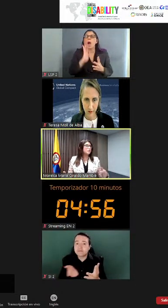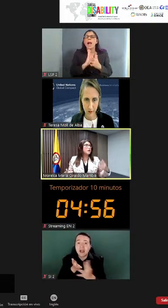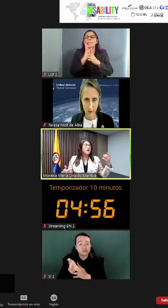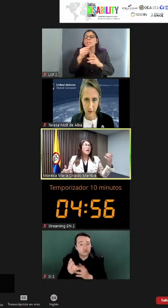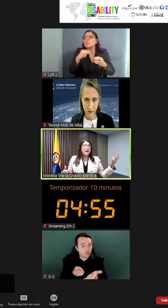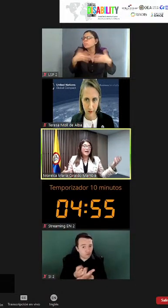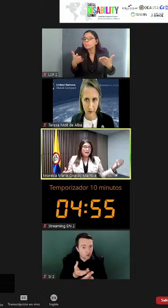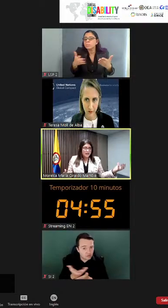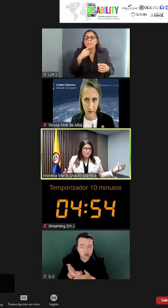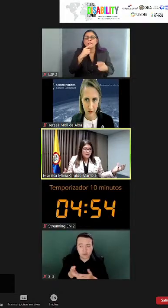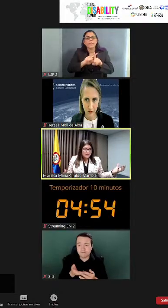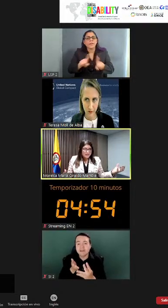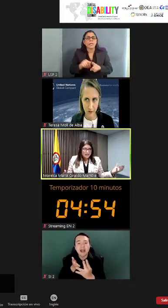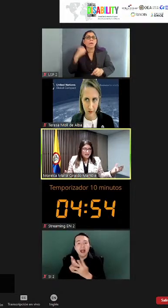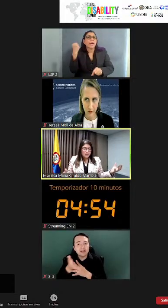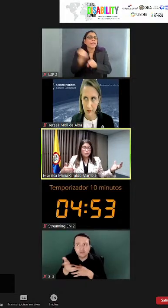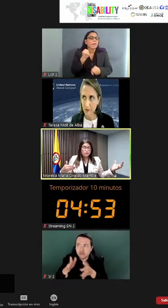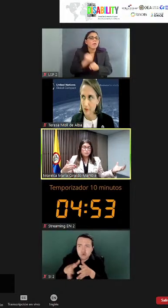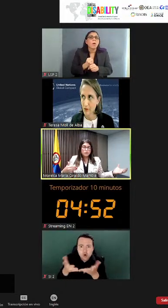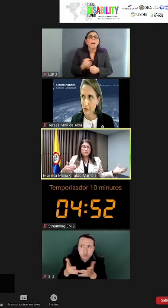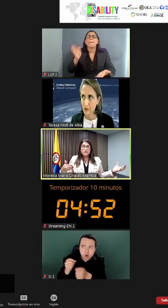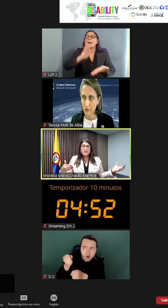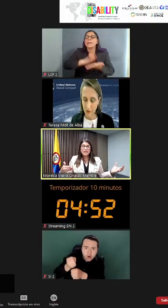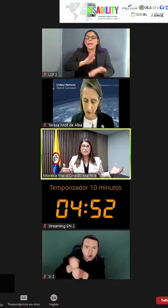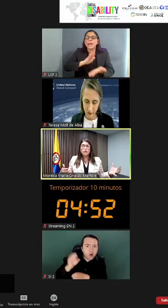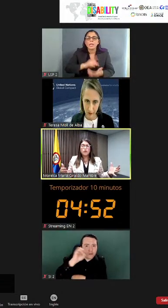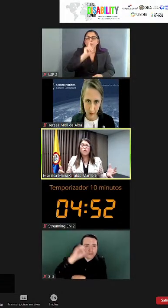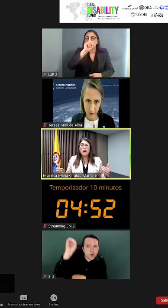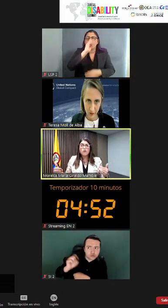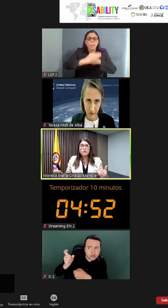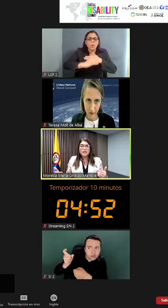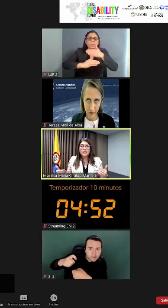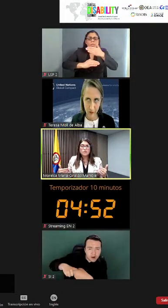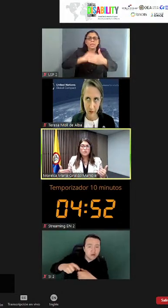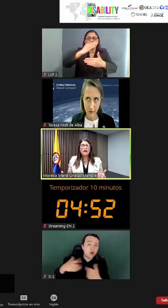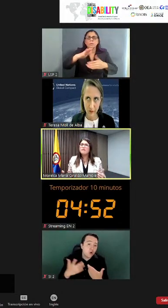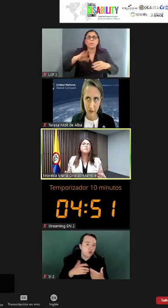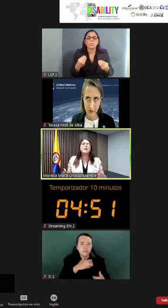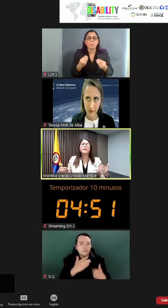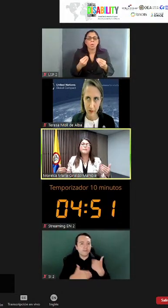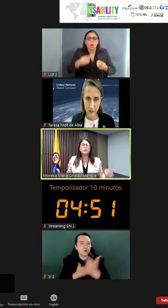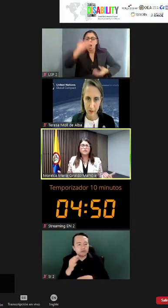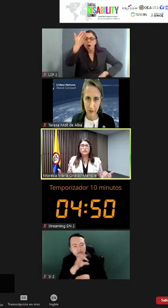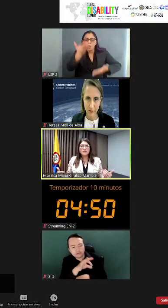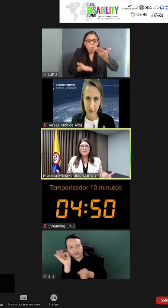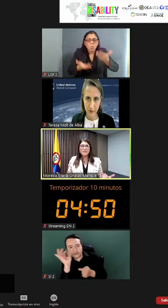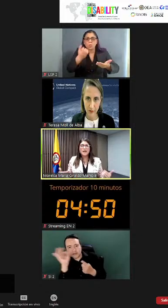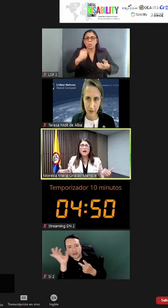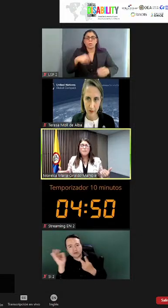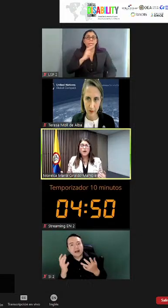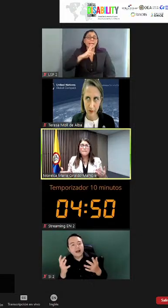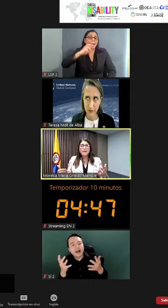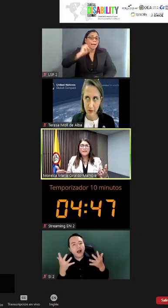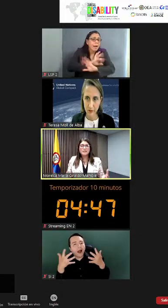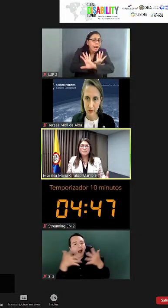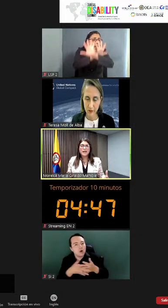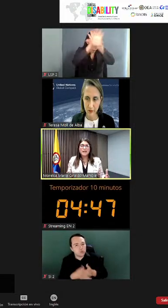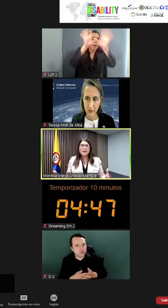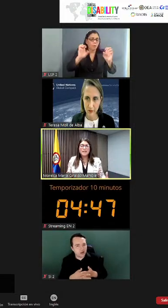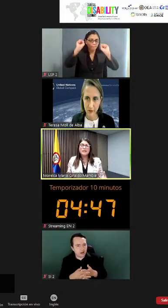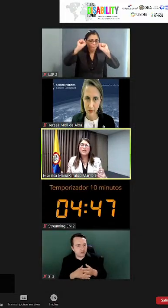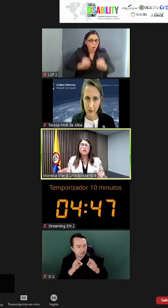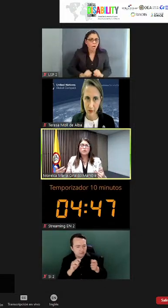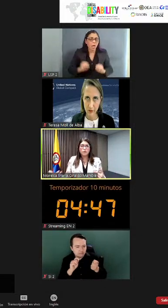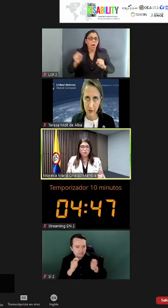information on labor effects access regarding selection processes recording processes